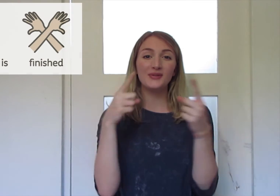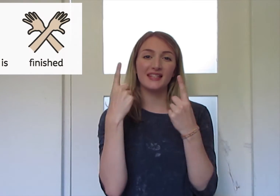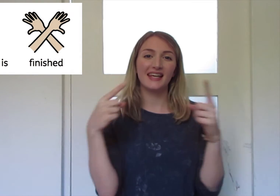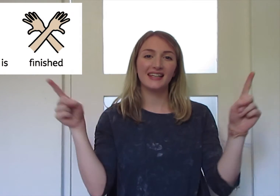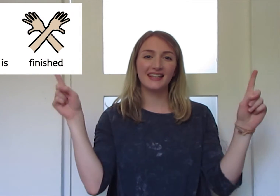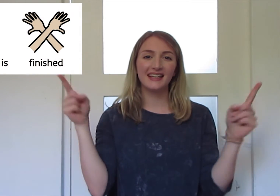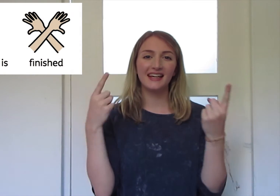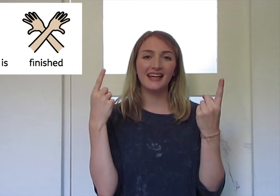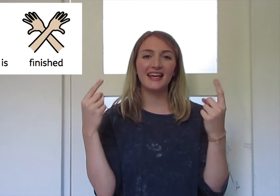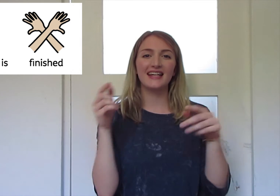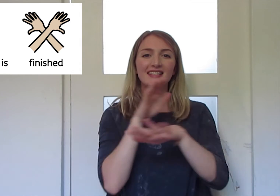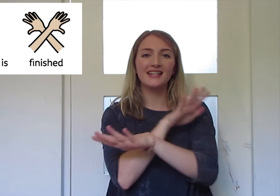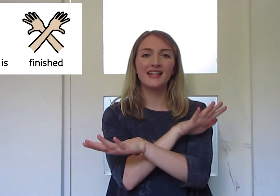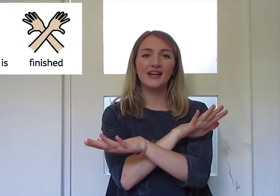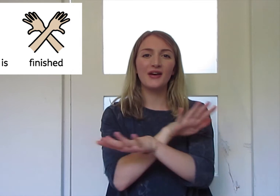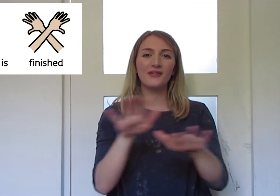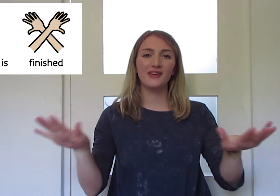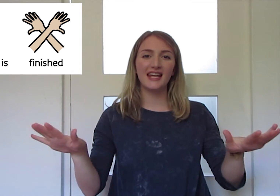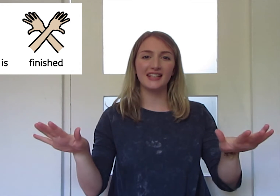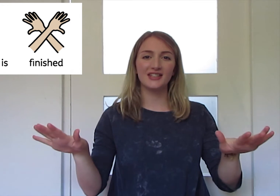Music is finished.